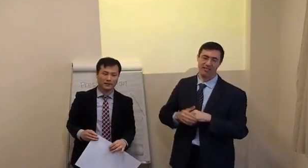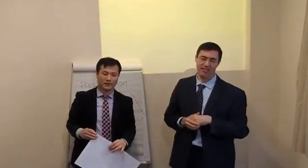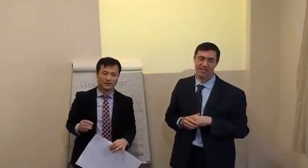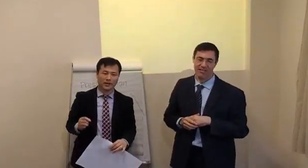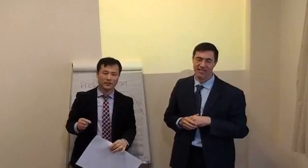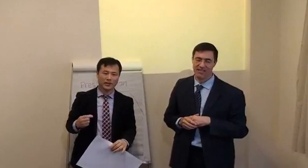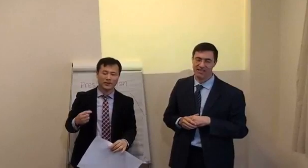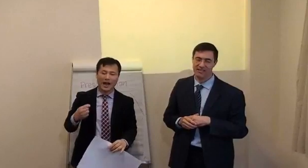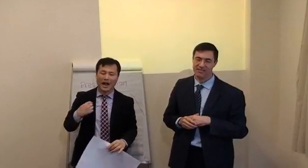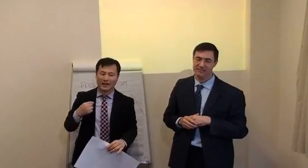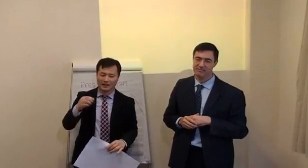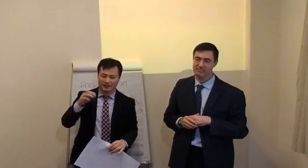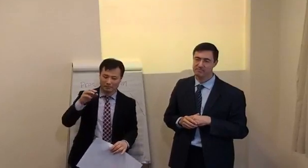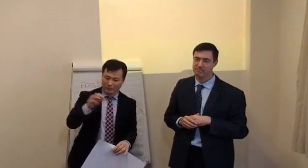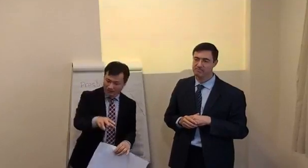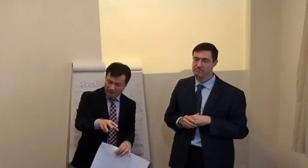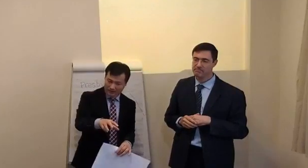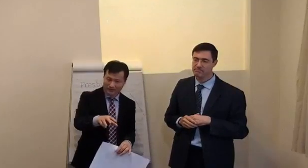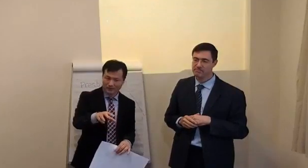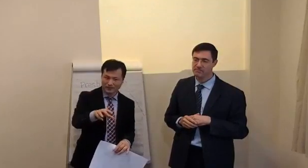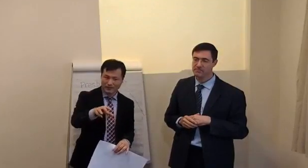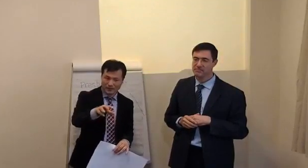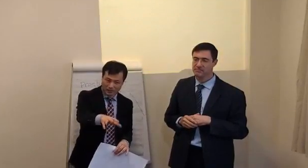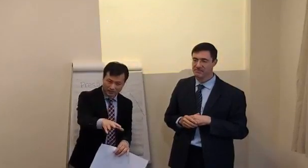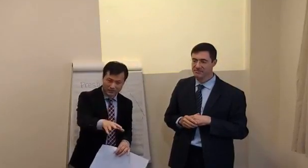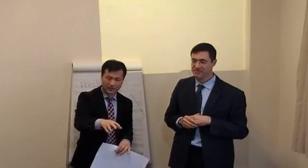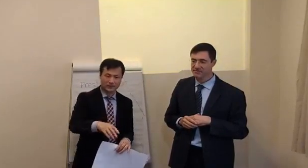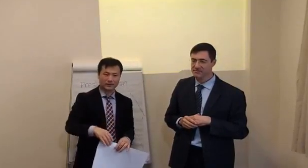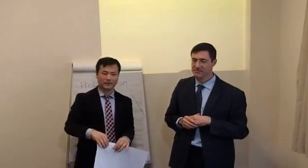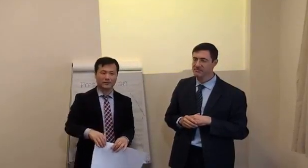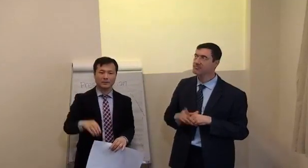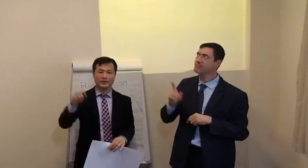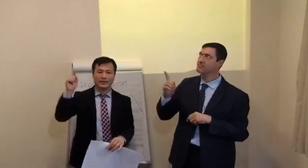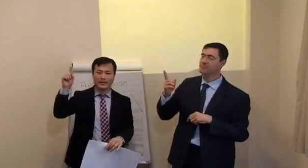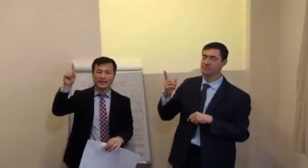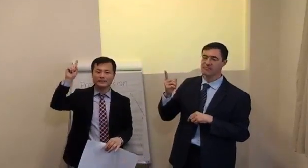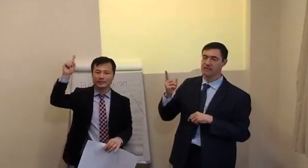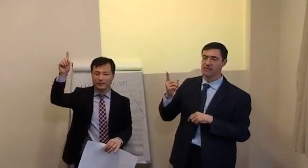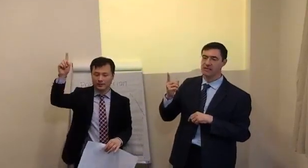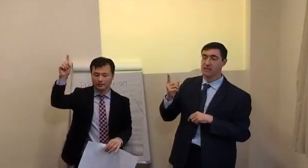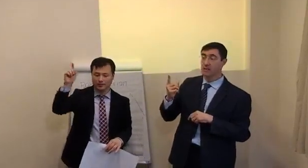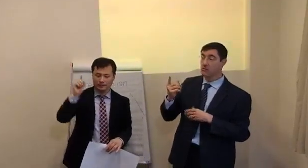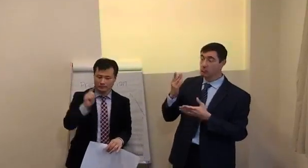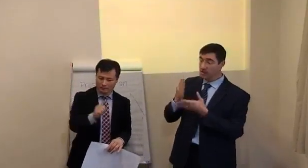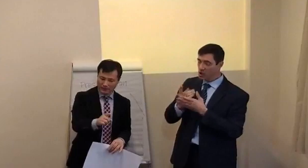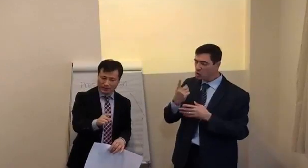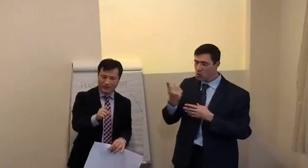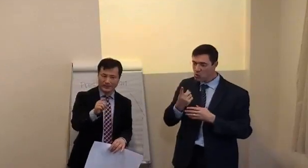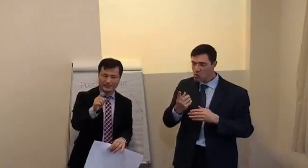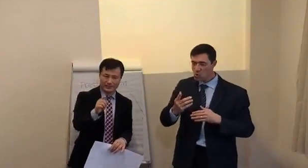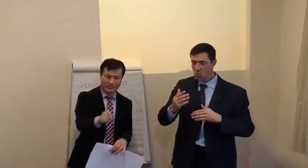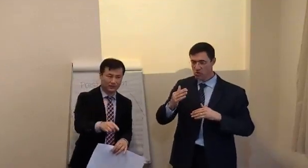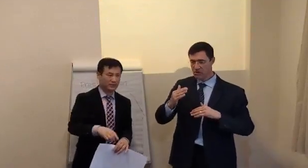It's that I built his church, but he himself building his church. church.